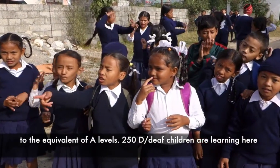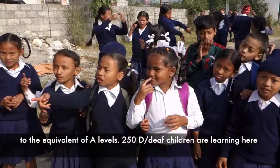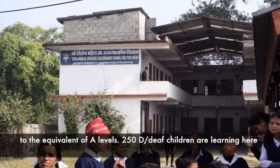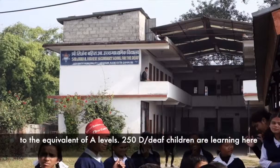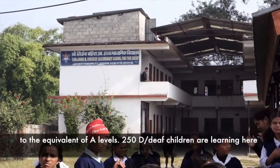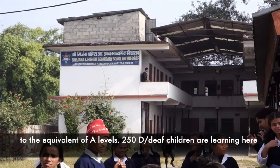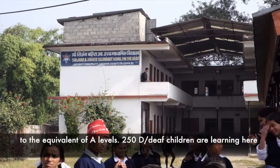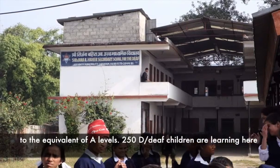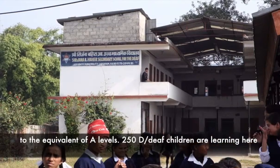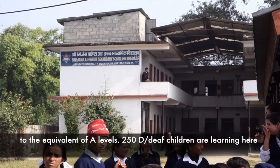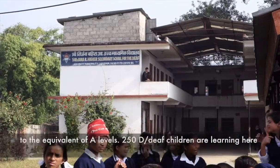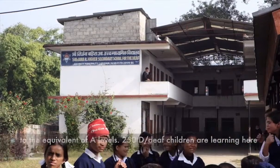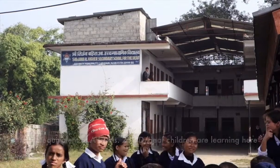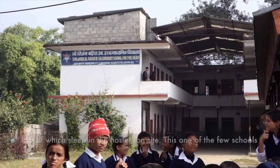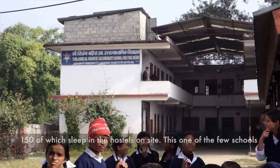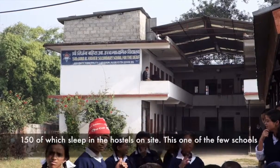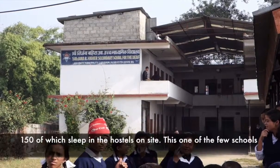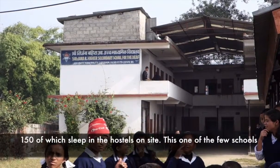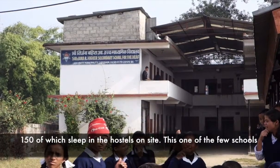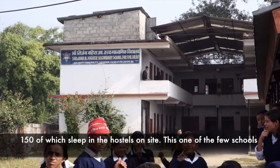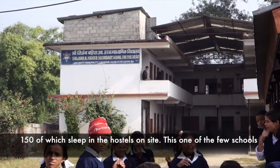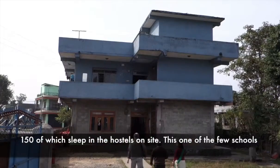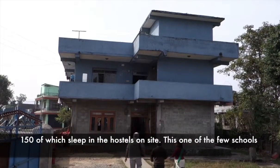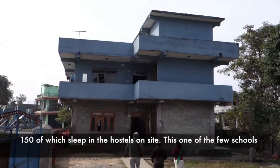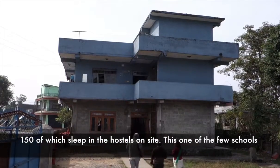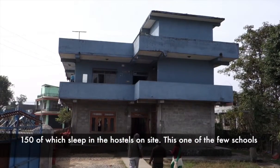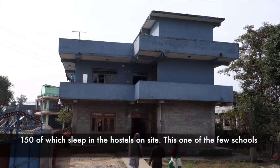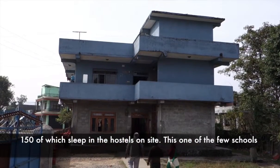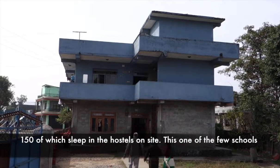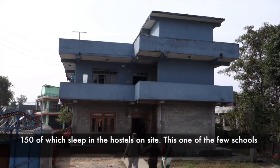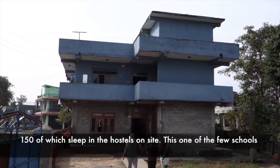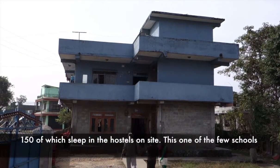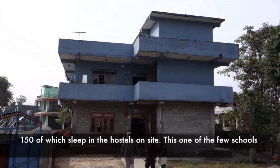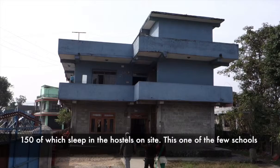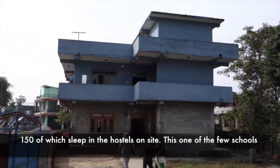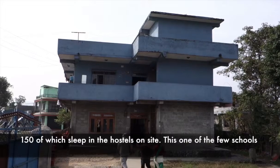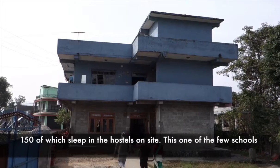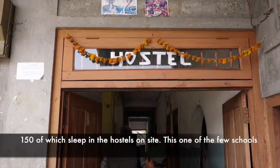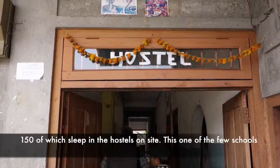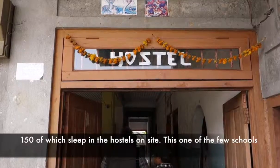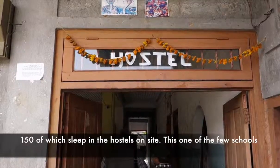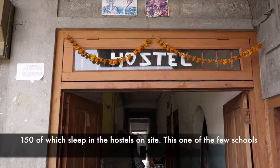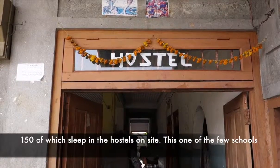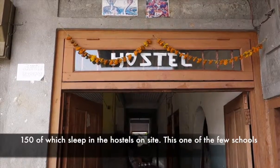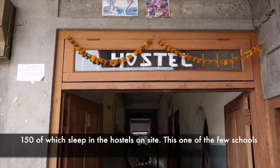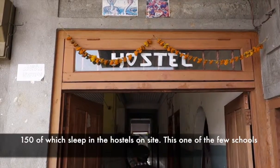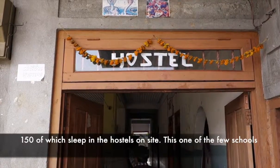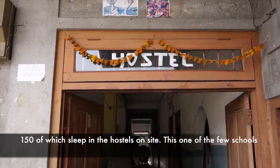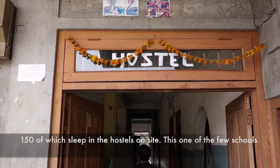250 deaf children are learning here, 150 of which sleep in the hostels on site. This is one of the